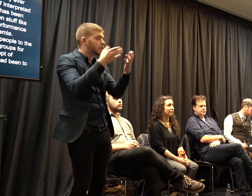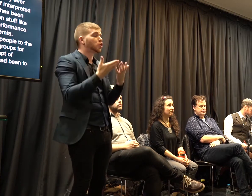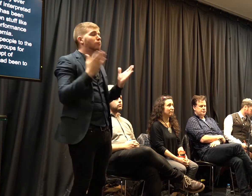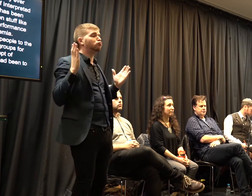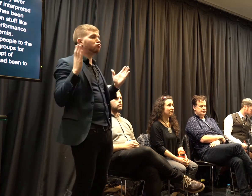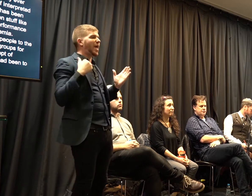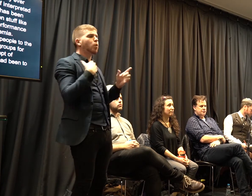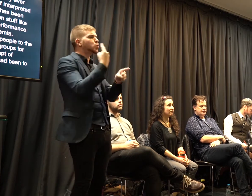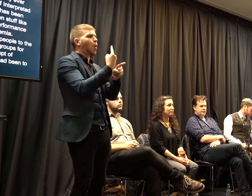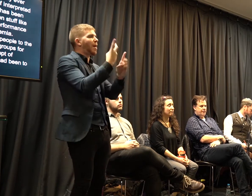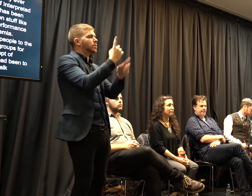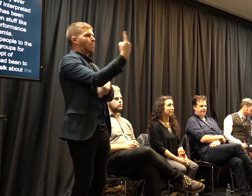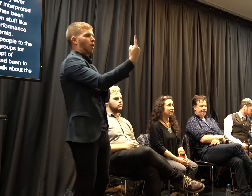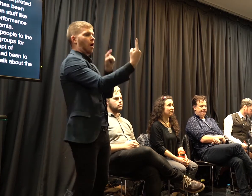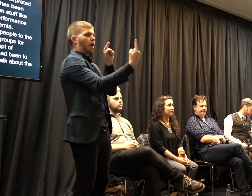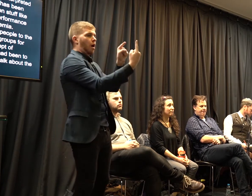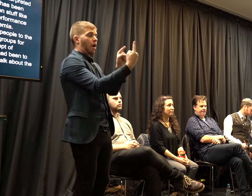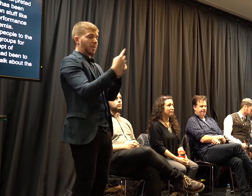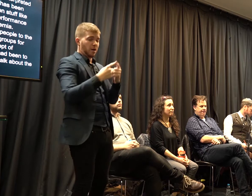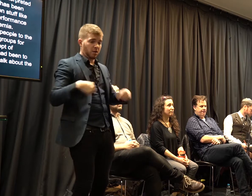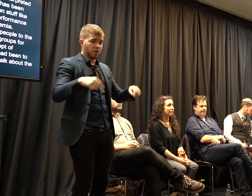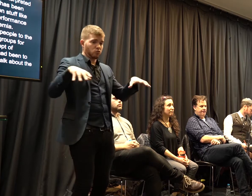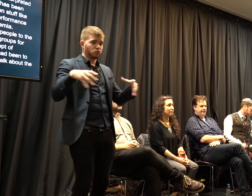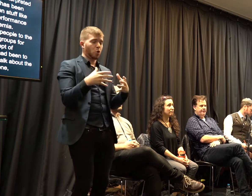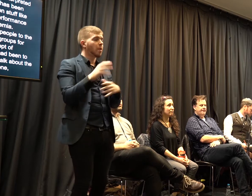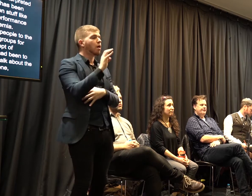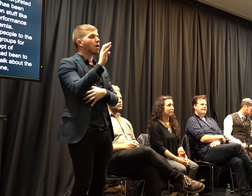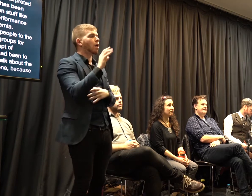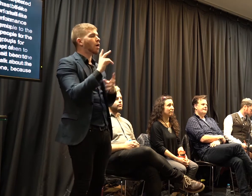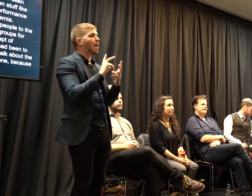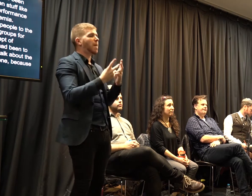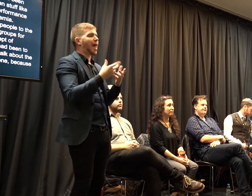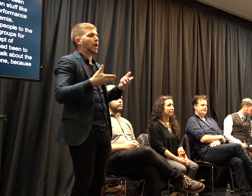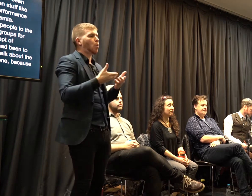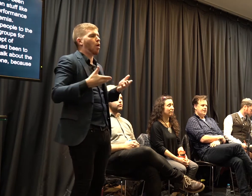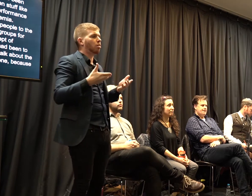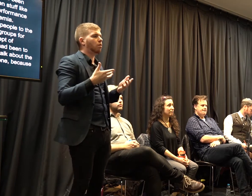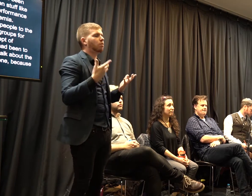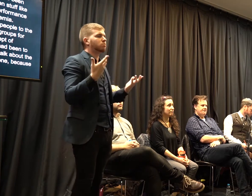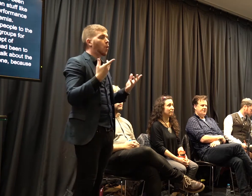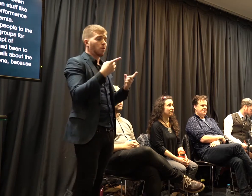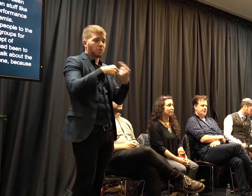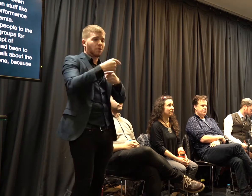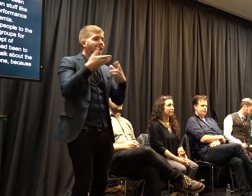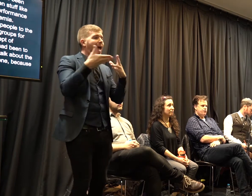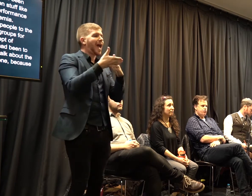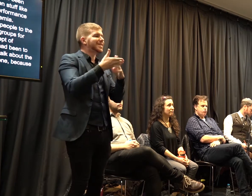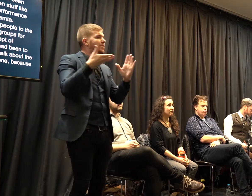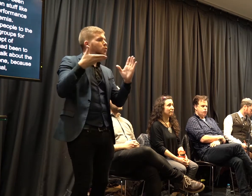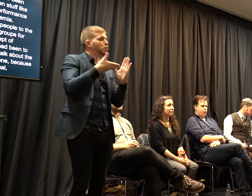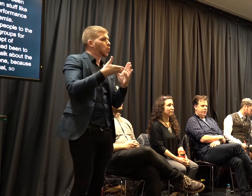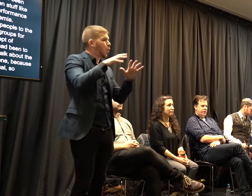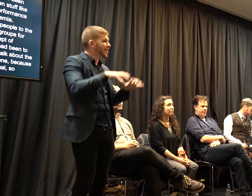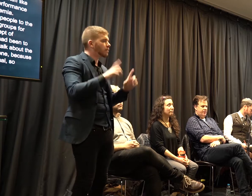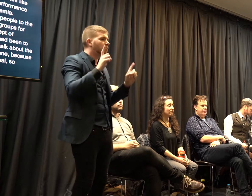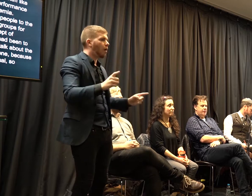interpreter and the work that she had done because nobody in either of those groups was bilingual, so nobody had any access to the source text and the interpreted